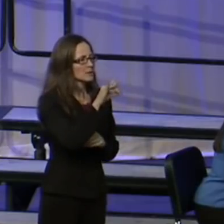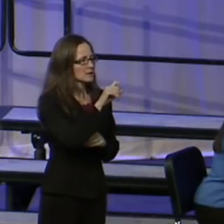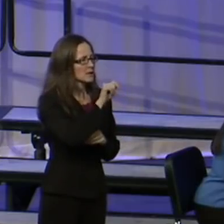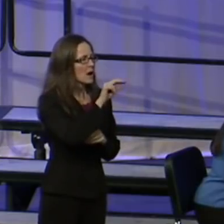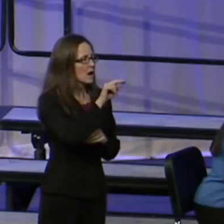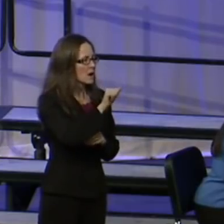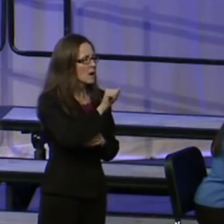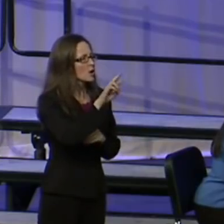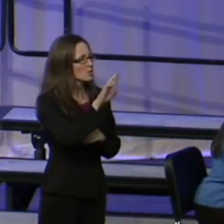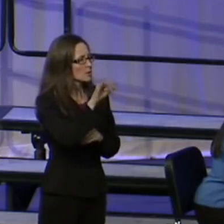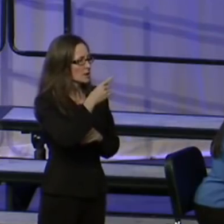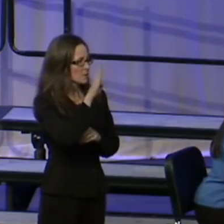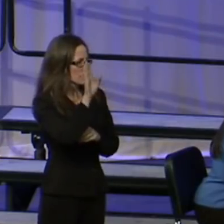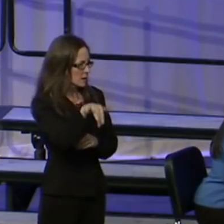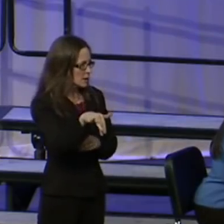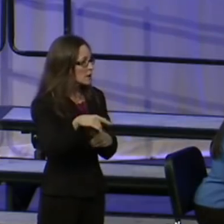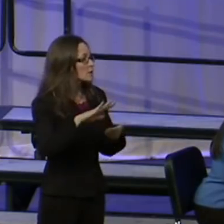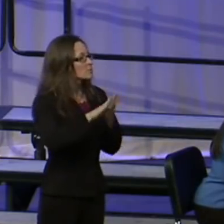Council.